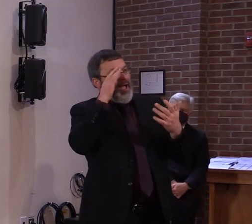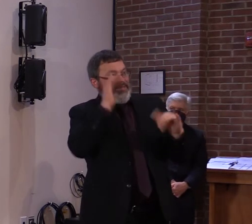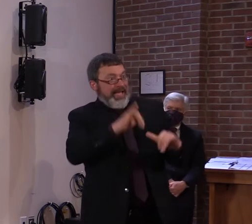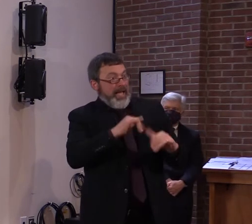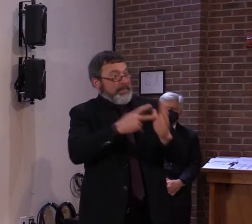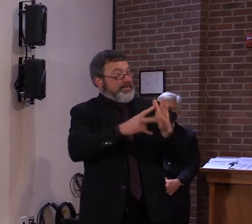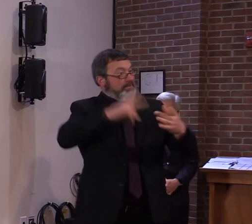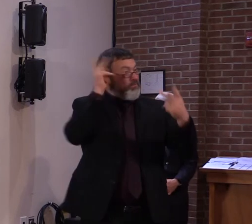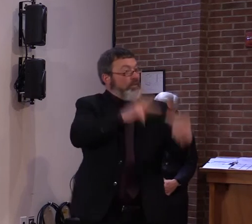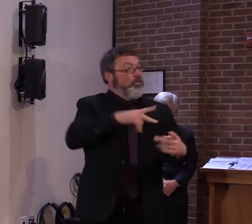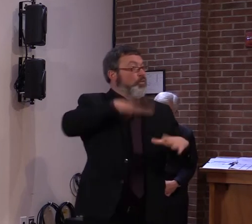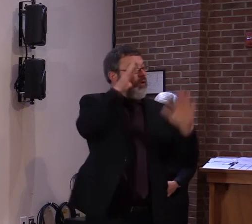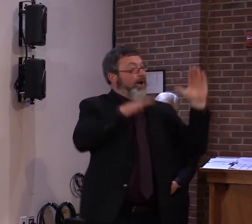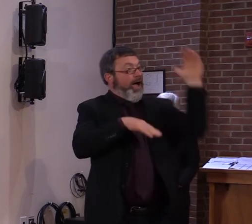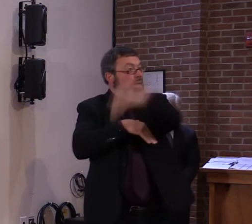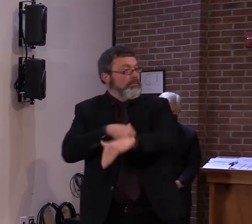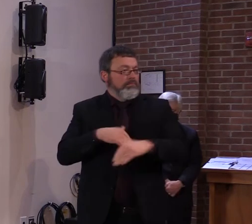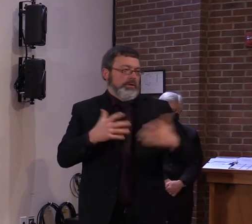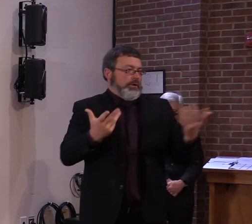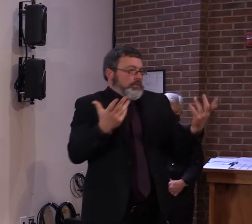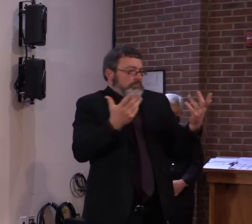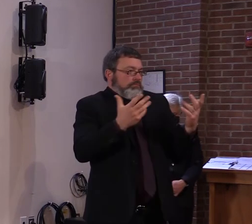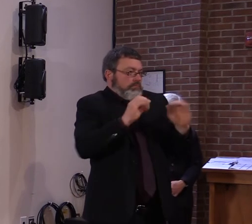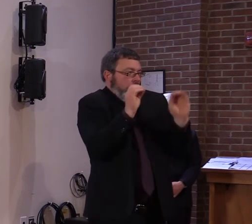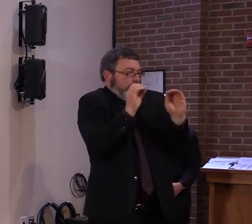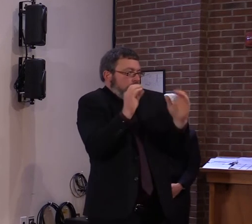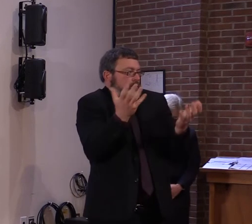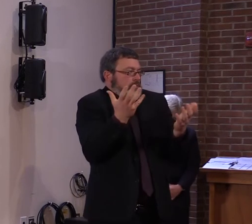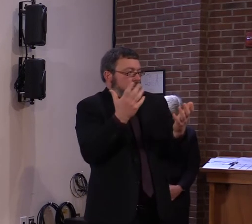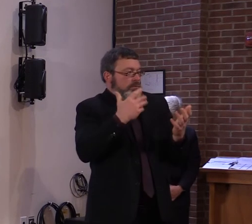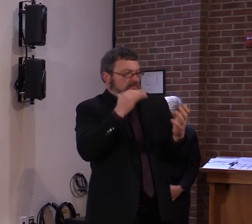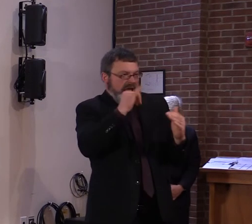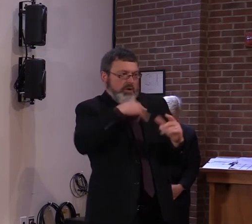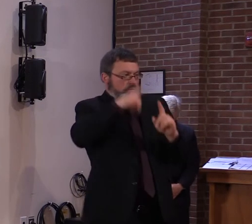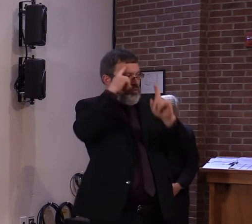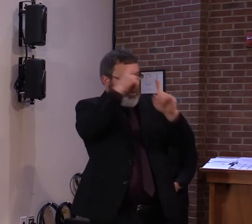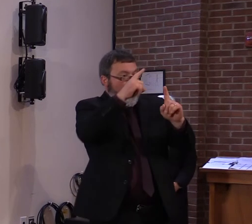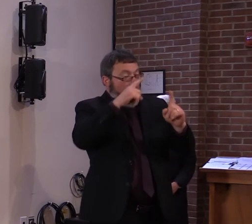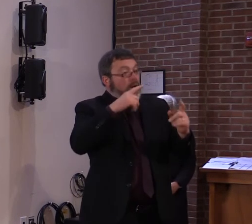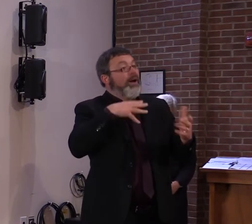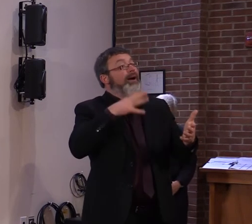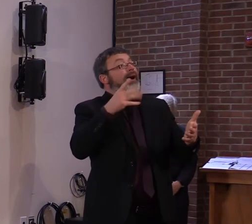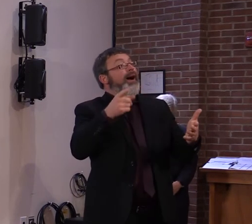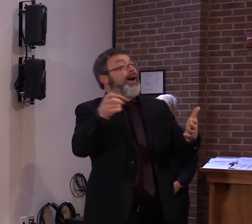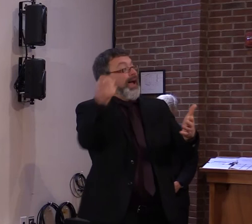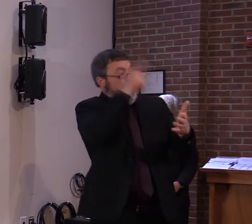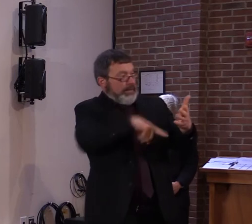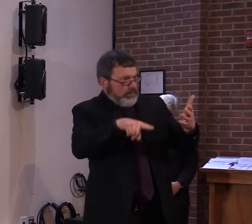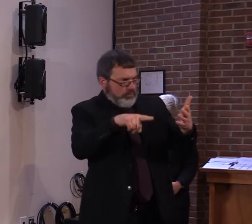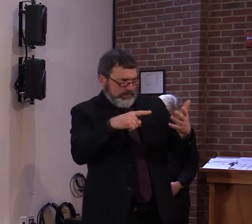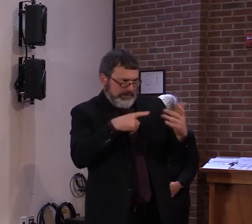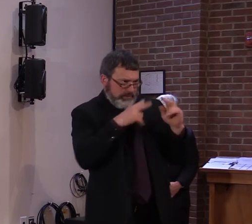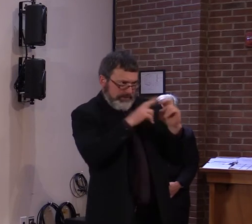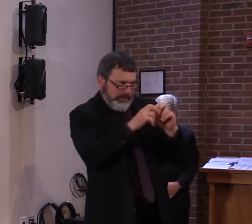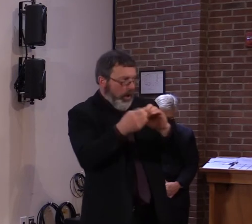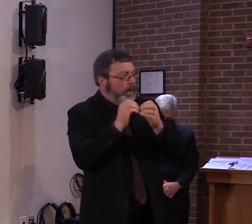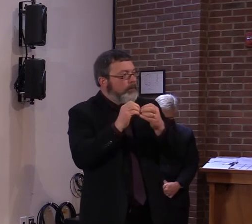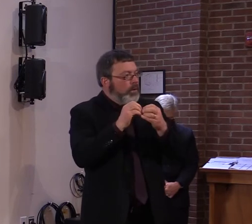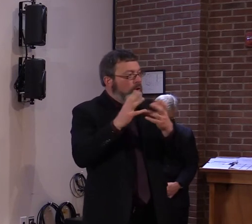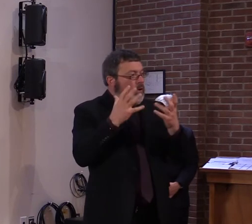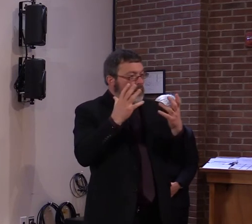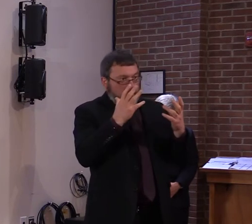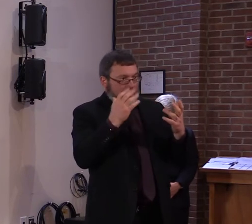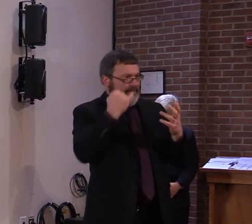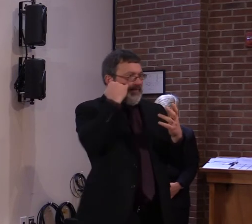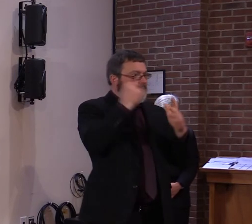reflect on that, and we've been working throughout the week to determine what can we do to alleviate some of the concerns and use some common sense